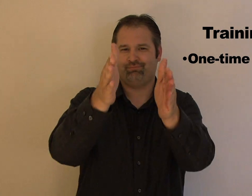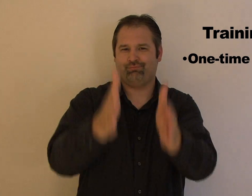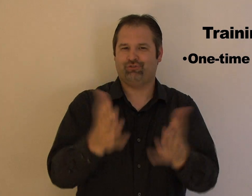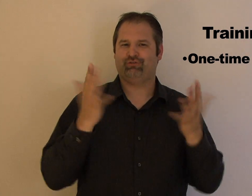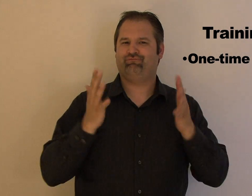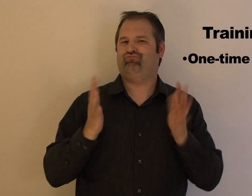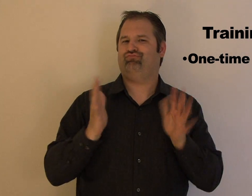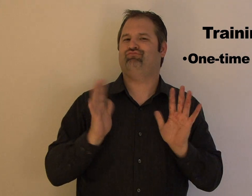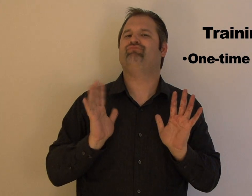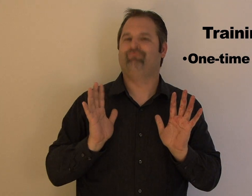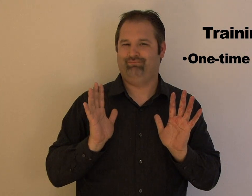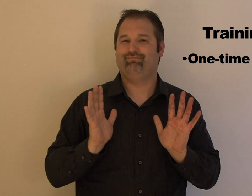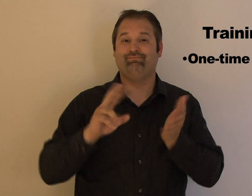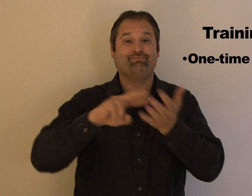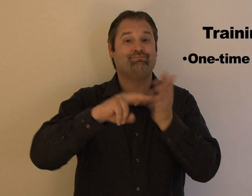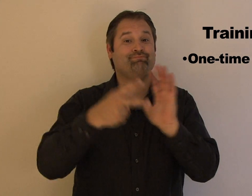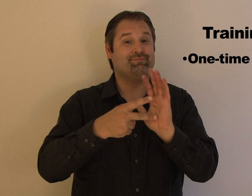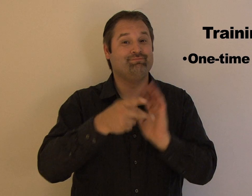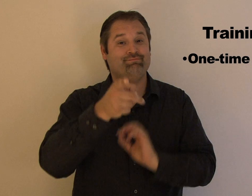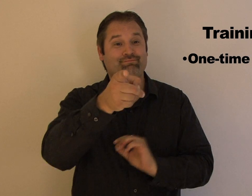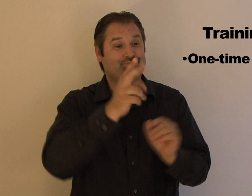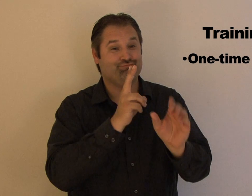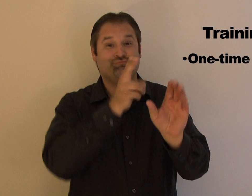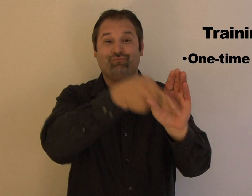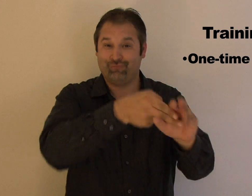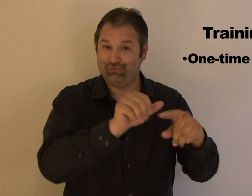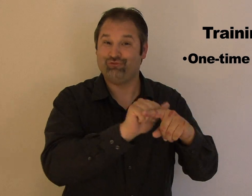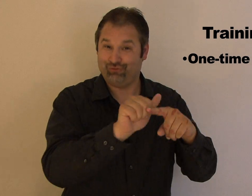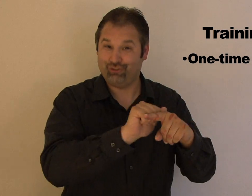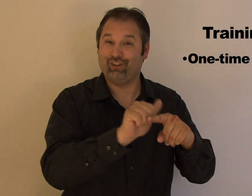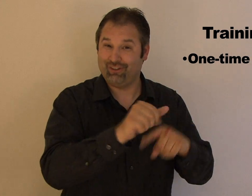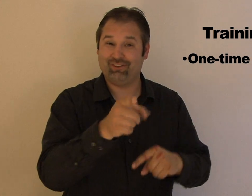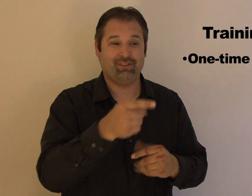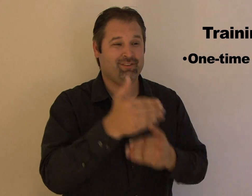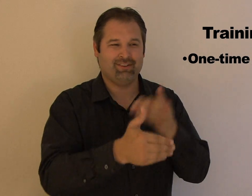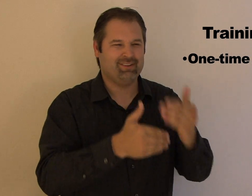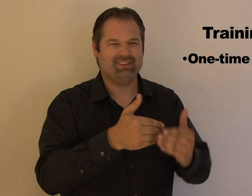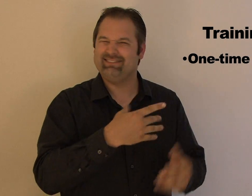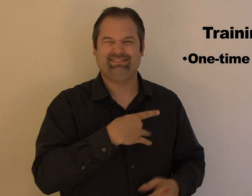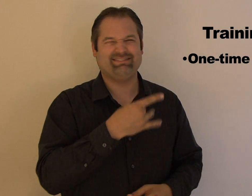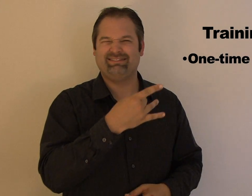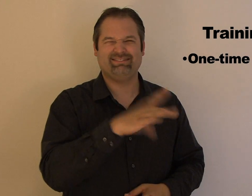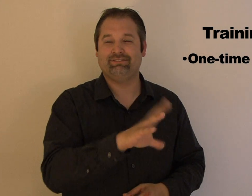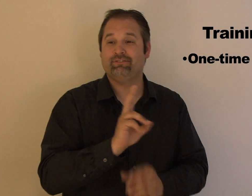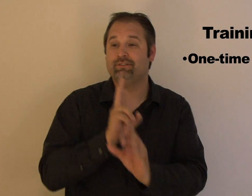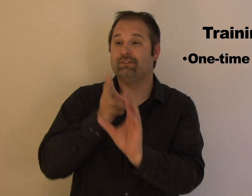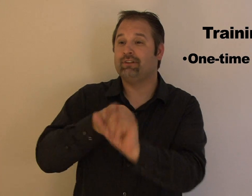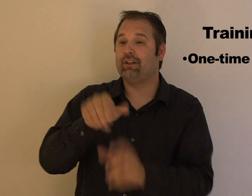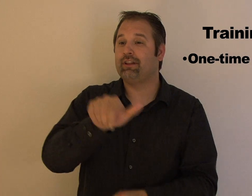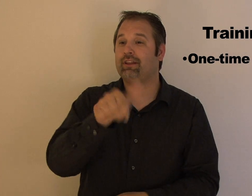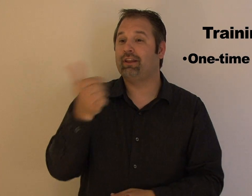You cannot start a program and then decide it's wrong for you, drop out, and enroll in a different program.